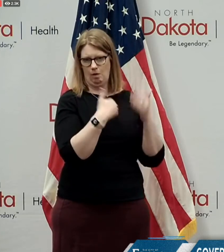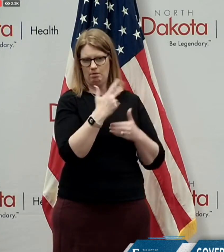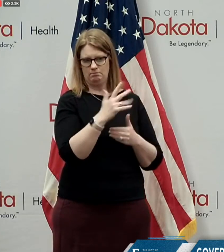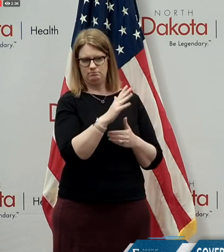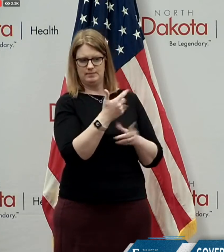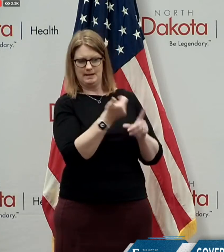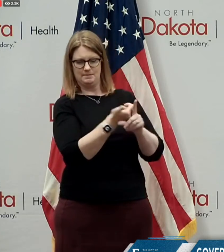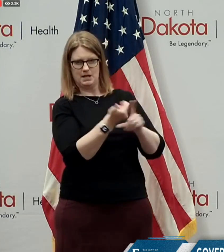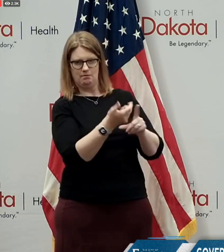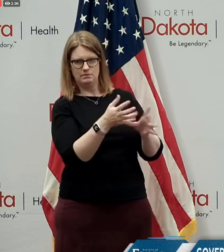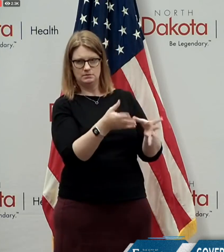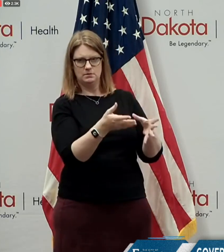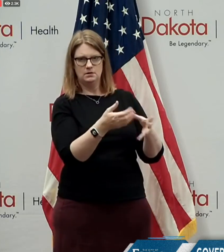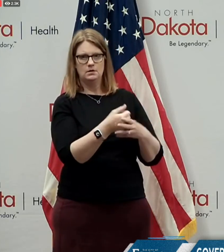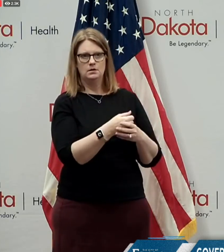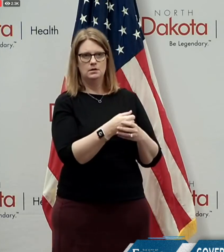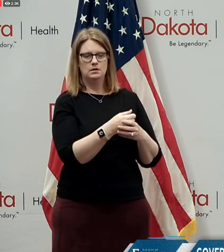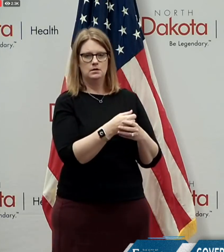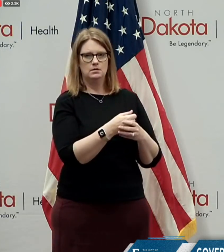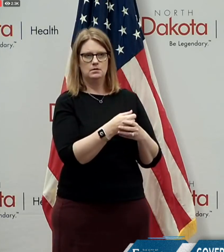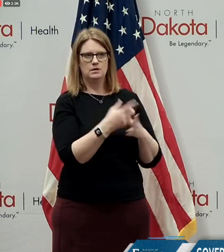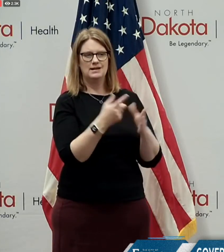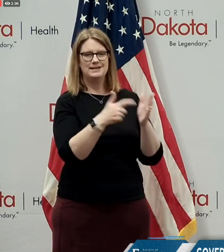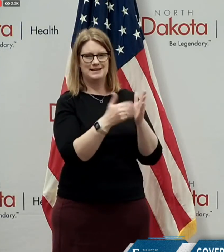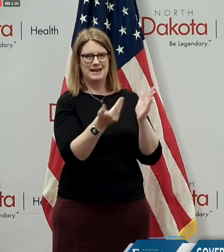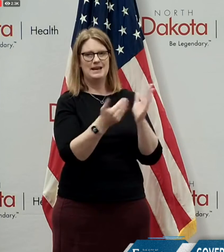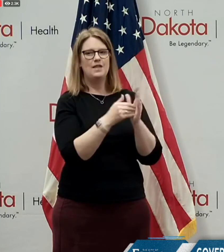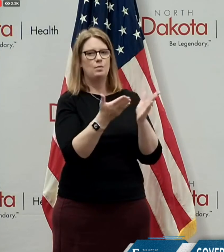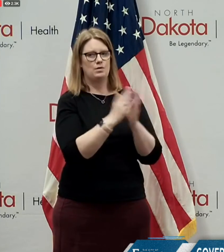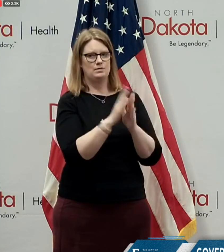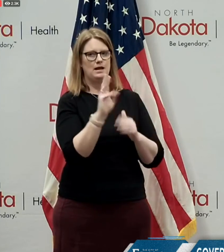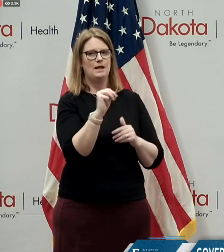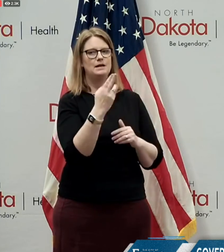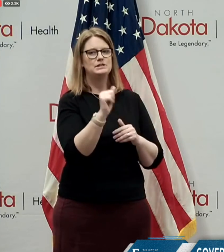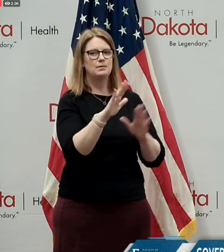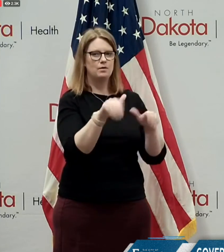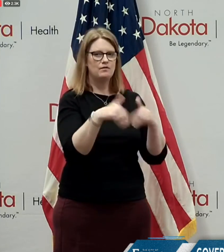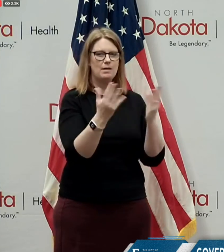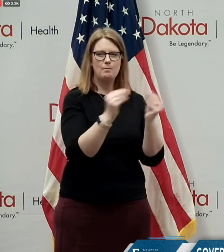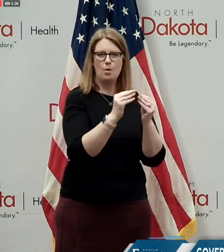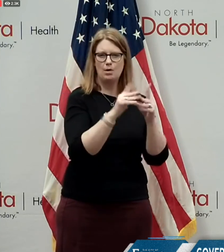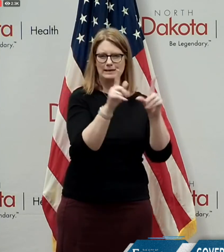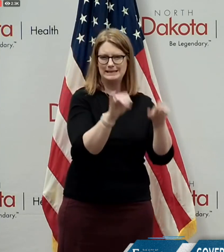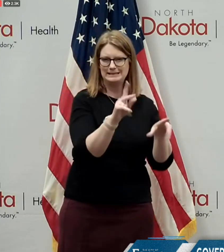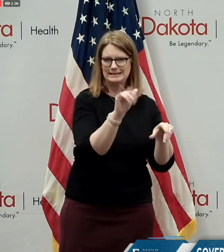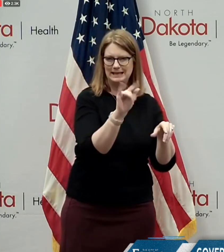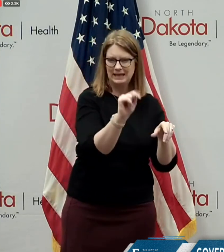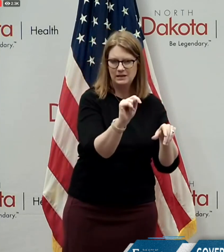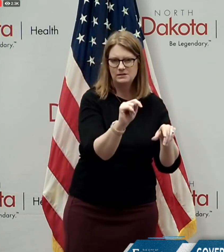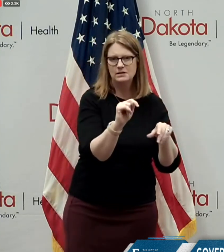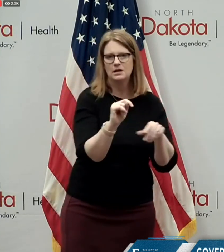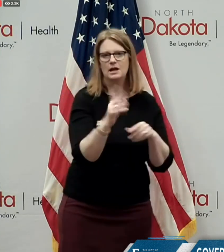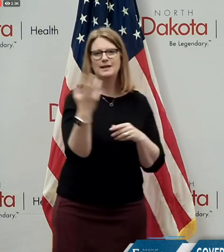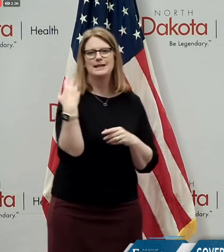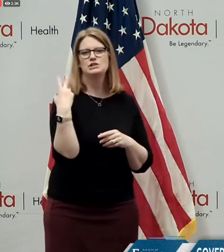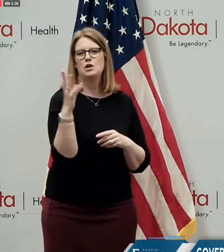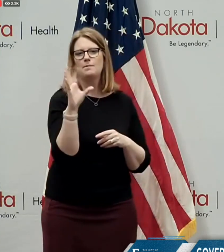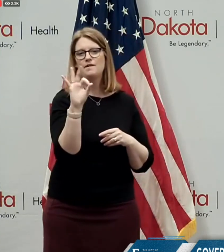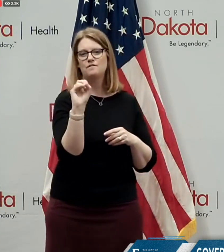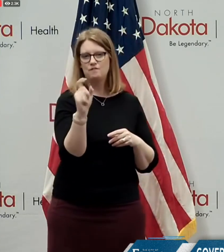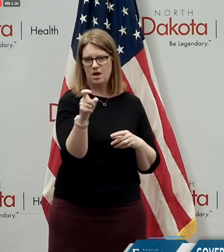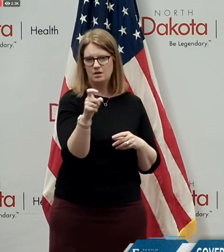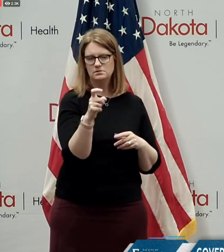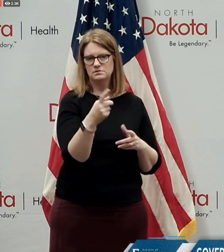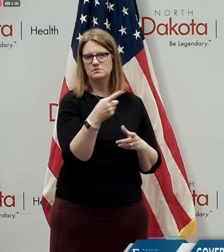se. We've got another request from MHA last week to provide more testing kits through Chairman Fox on the calls. So we'll be doing